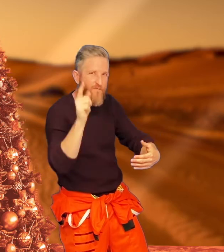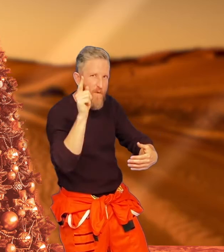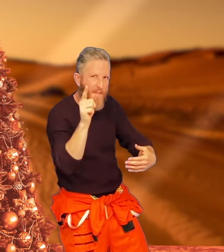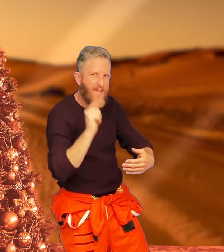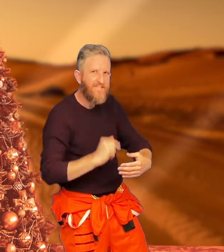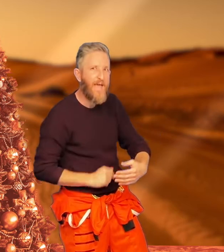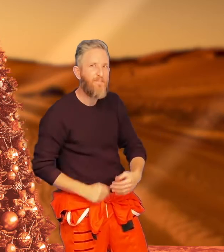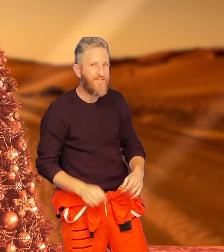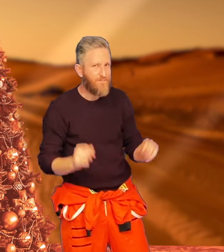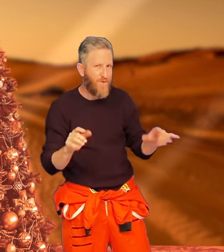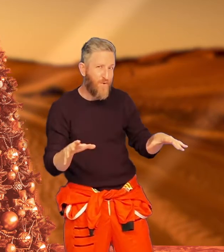from Matt Damon's poo.